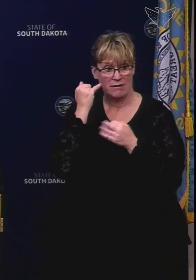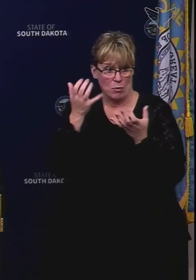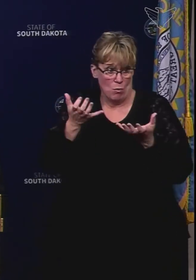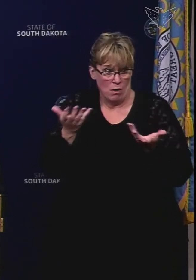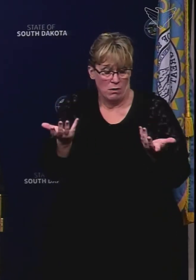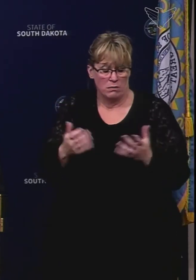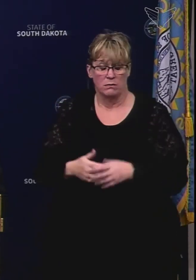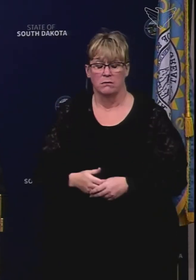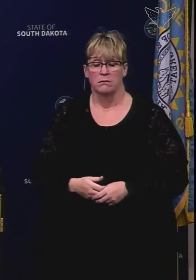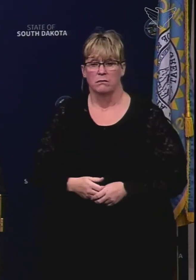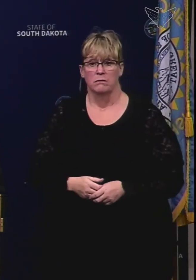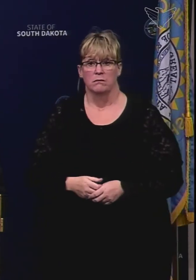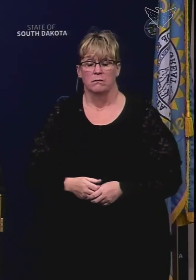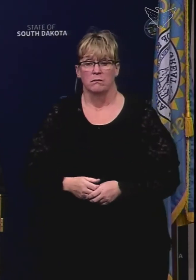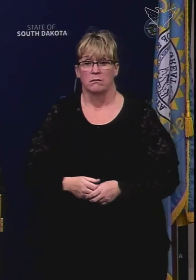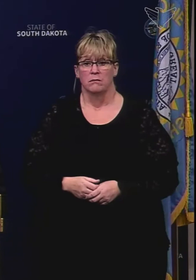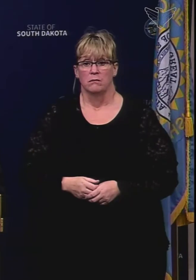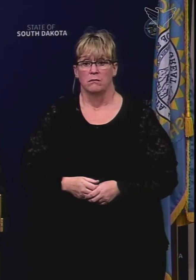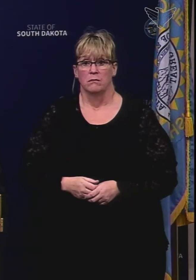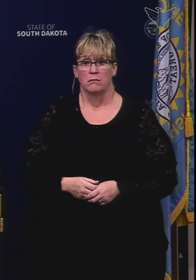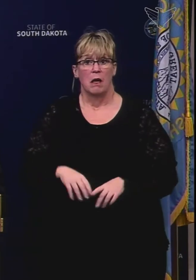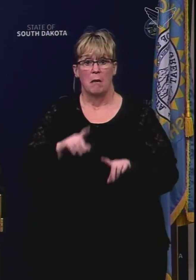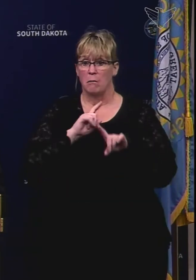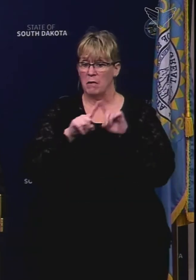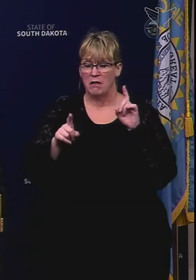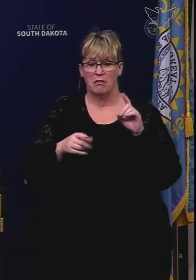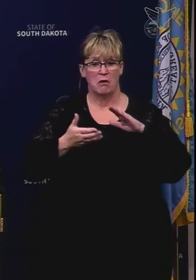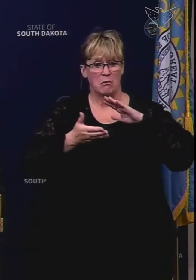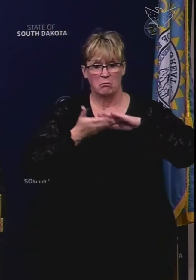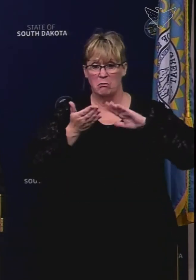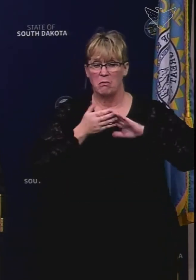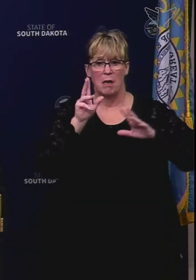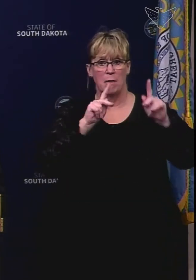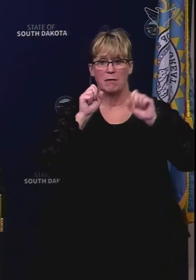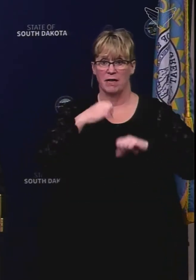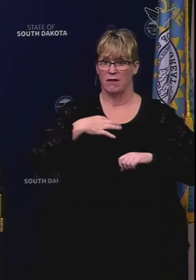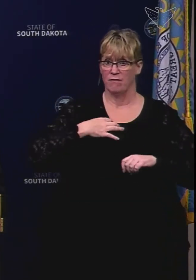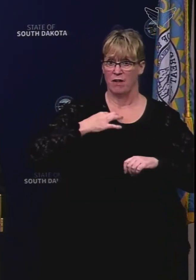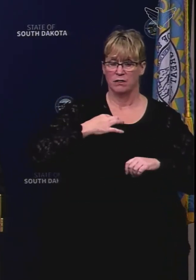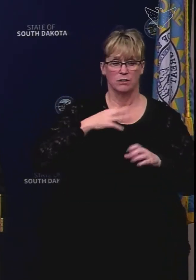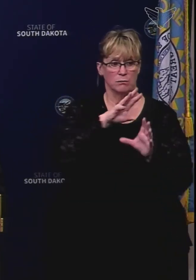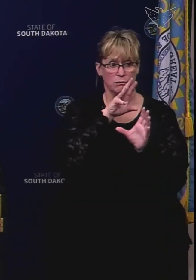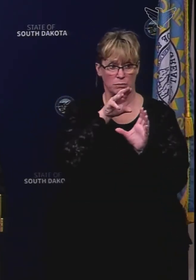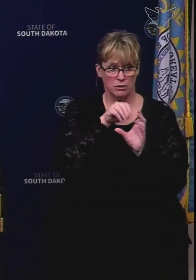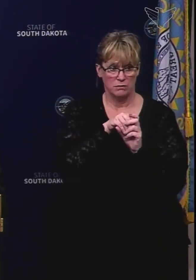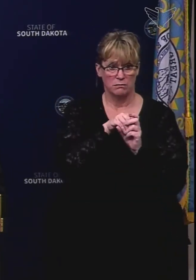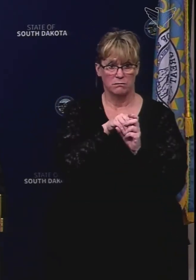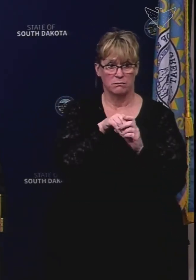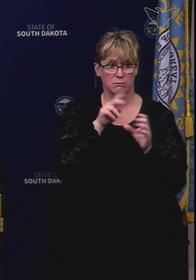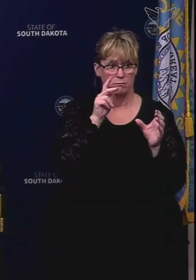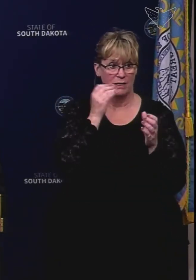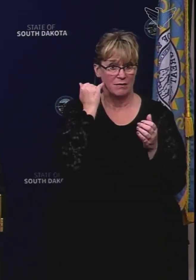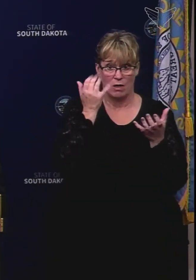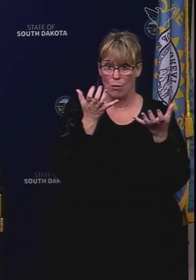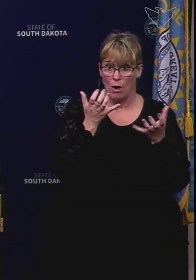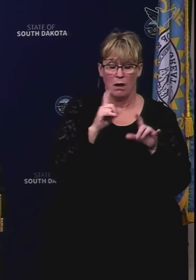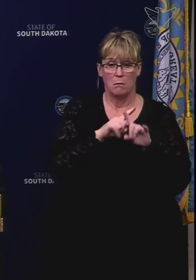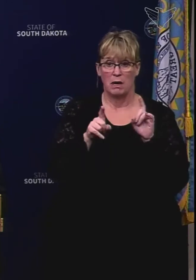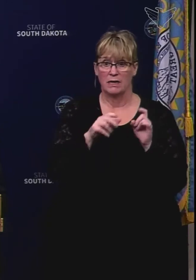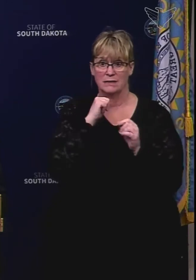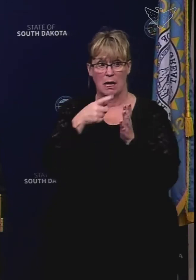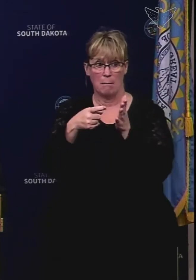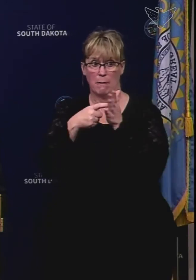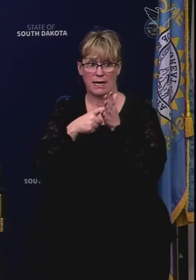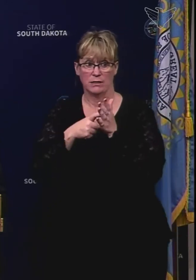to, but they're up and ongoing, and people can voluntarily participate if they'd like to, but certainly is